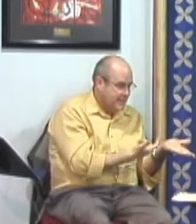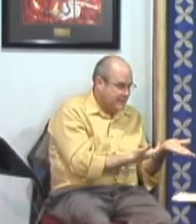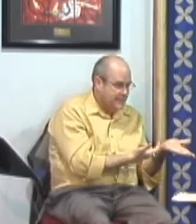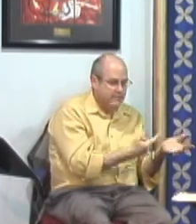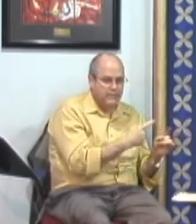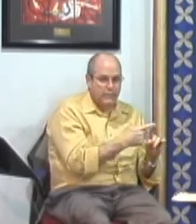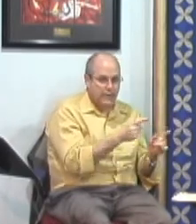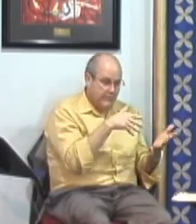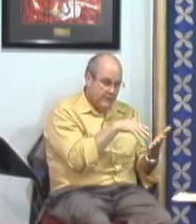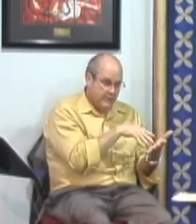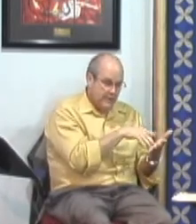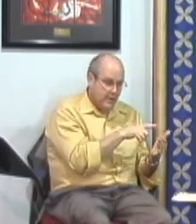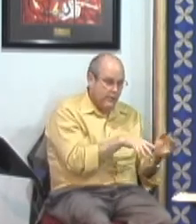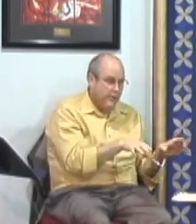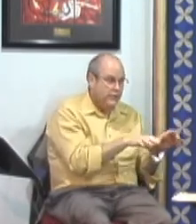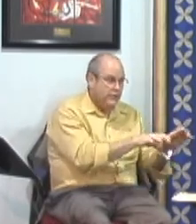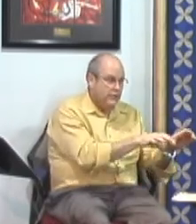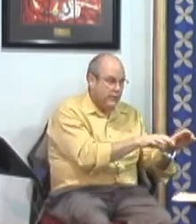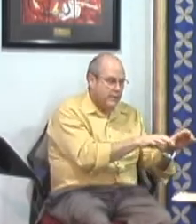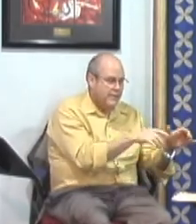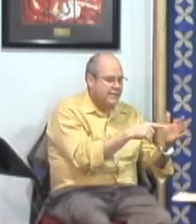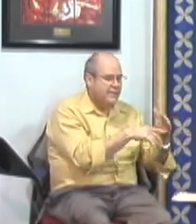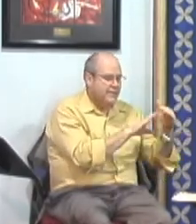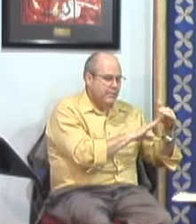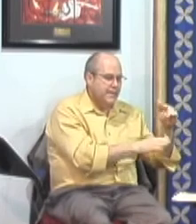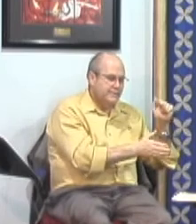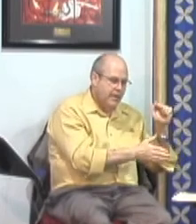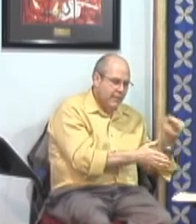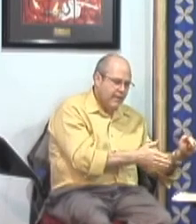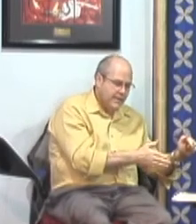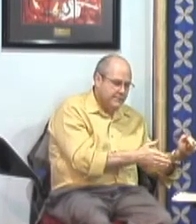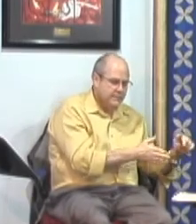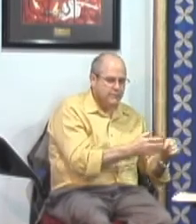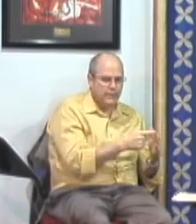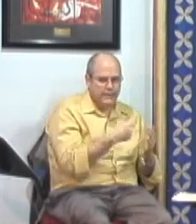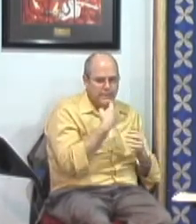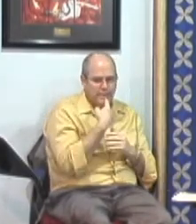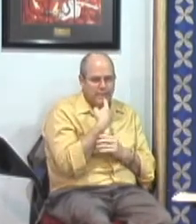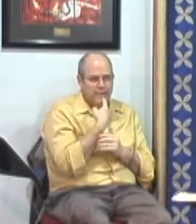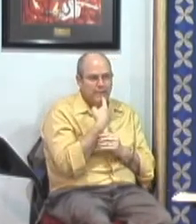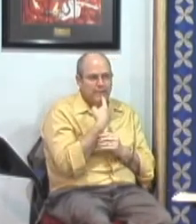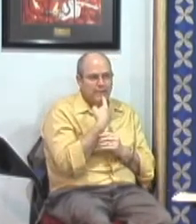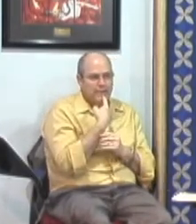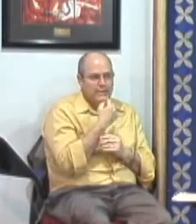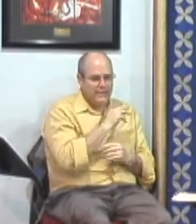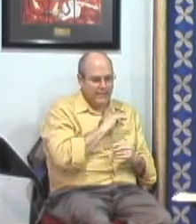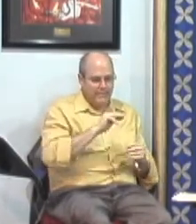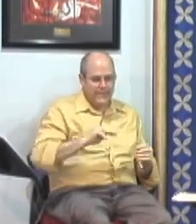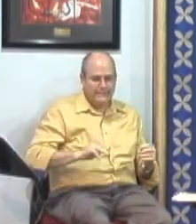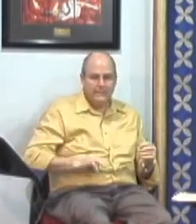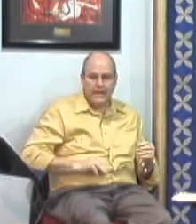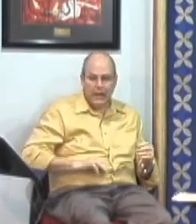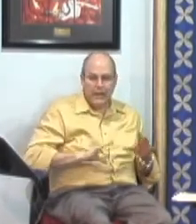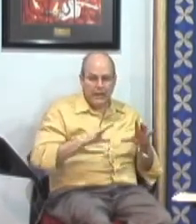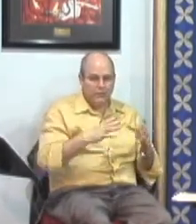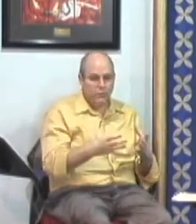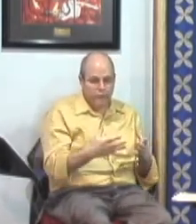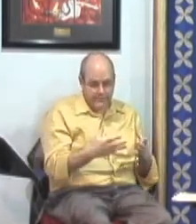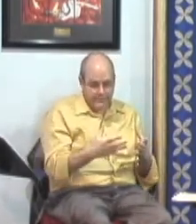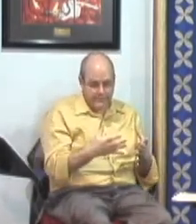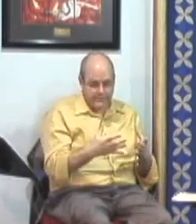if you study what they're doing, well, this is based on this, is what they'll say. Now, the Messianic movement has